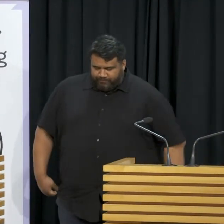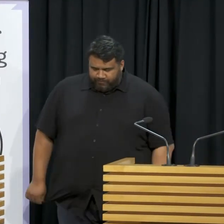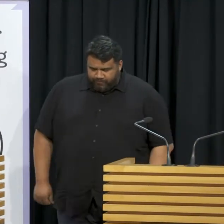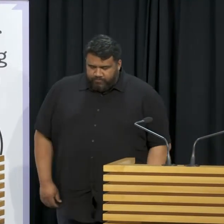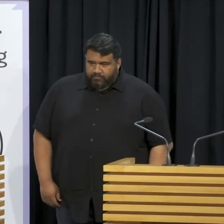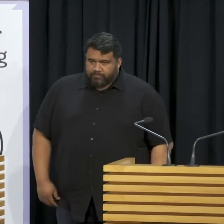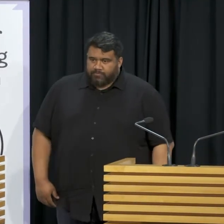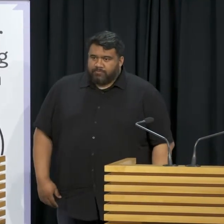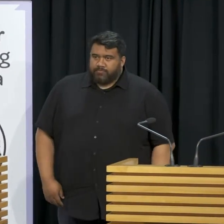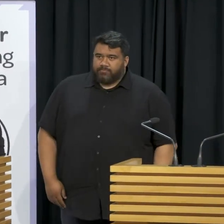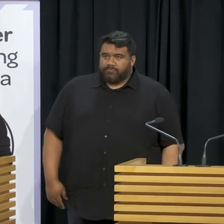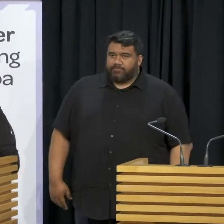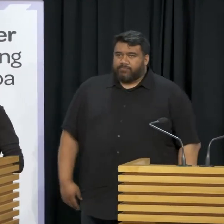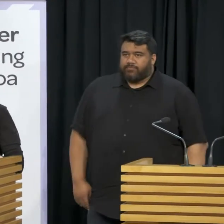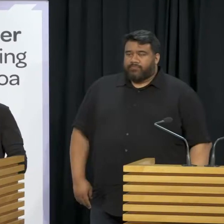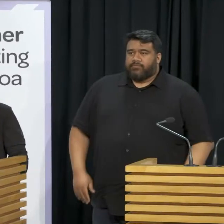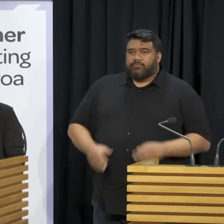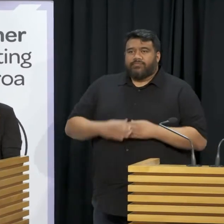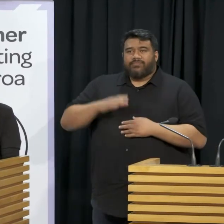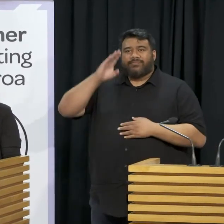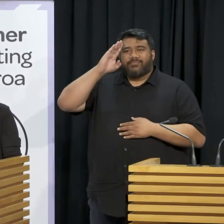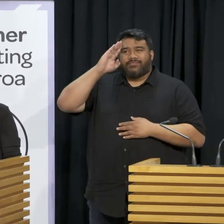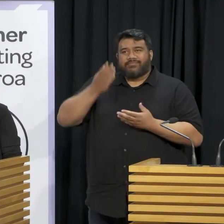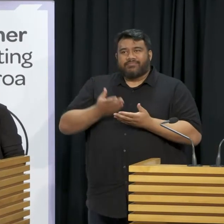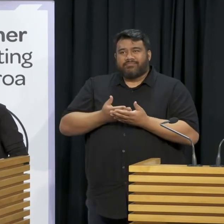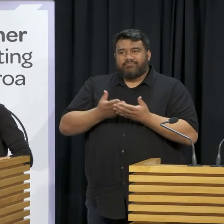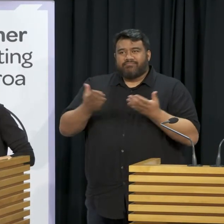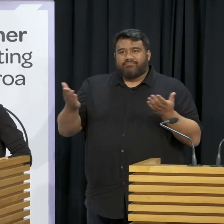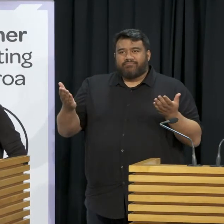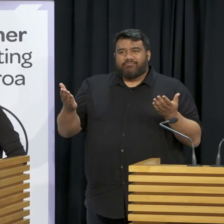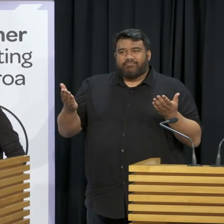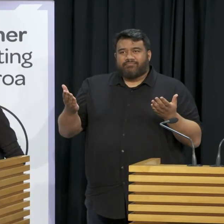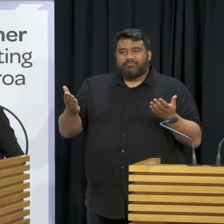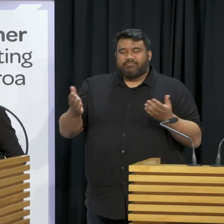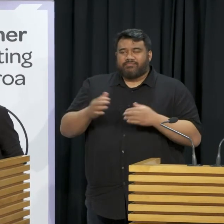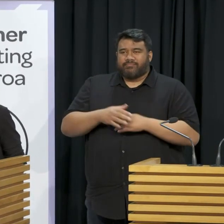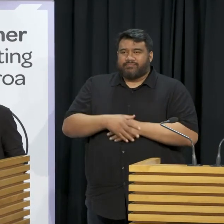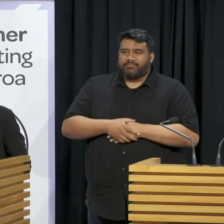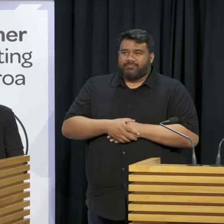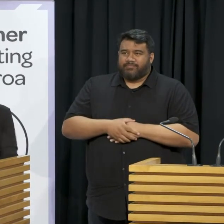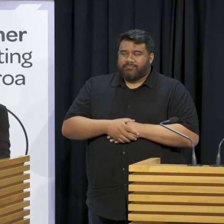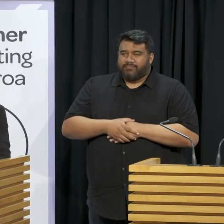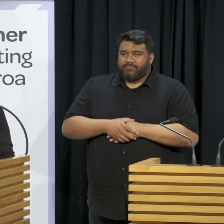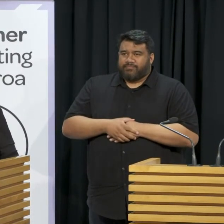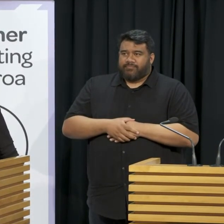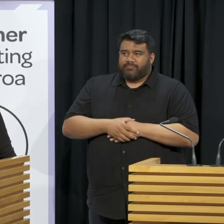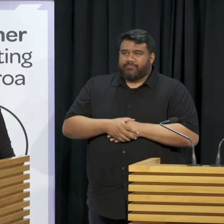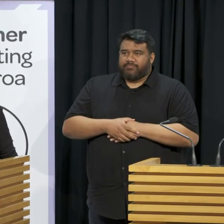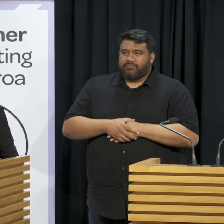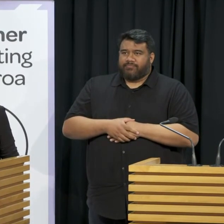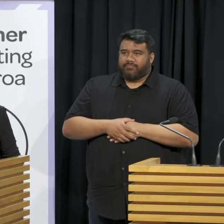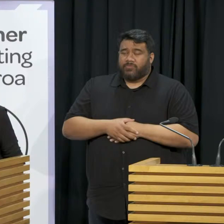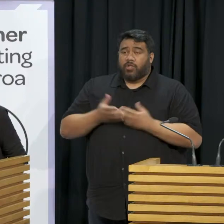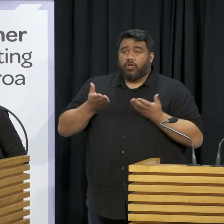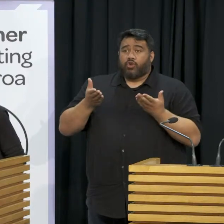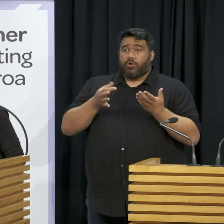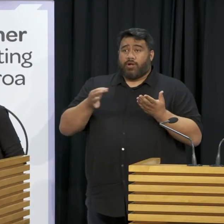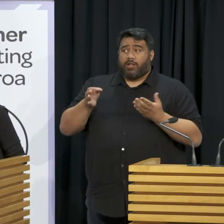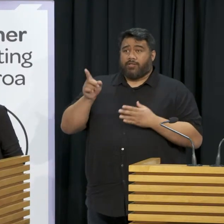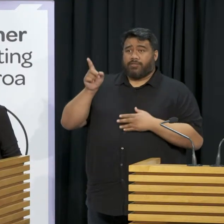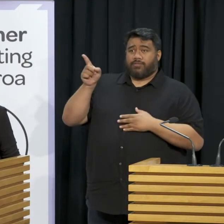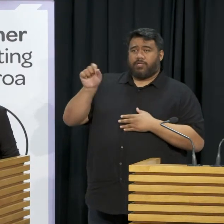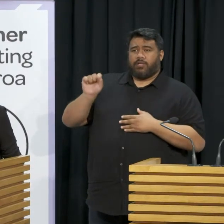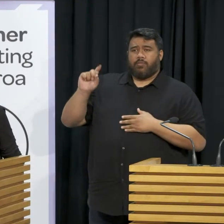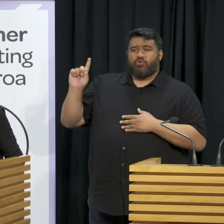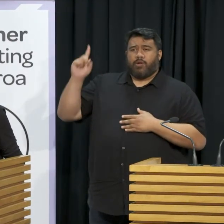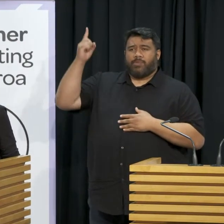Kia ora koutou katoa. Good afternoon and assalamu alaikum. I'm pleased to announce that Cook Islands Prime Minister Mark